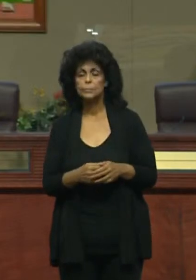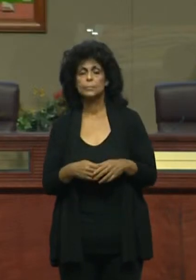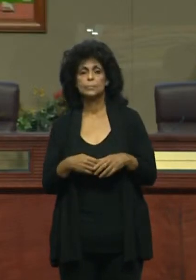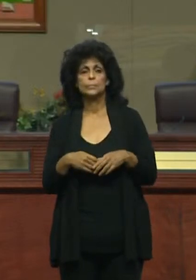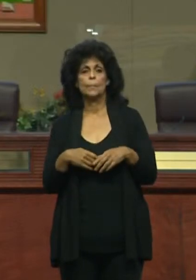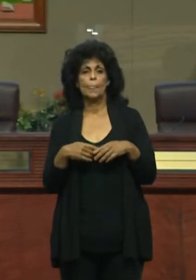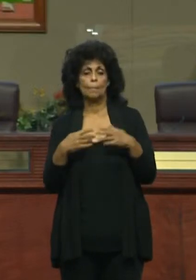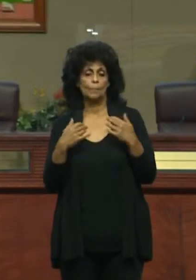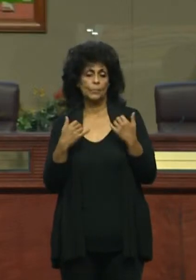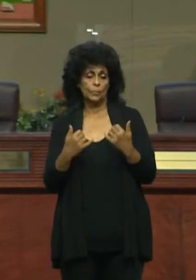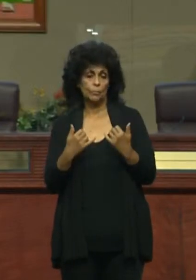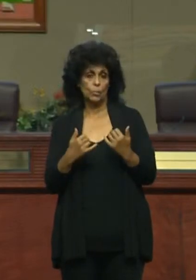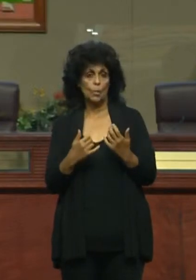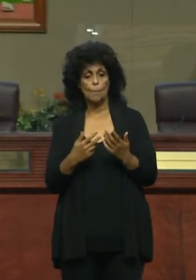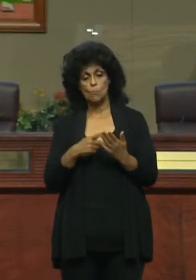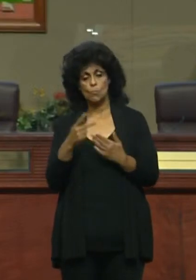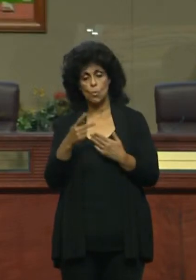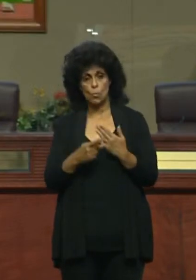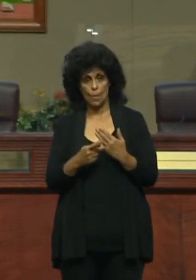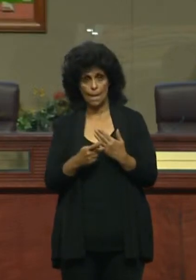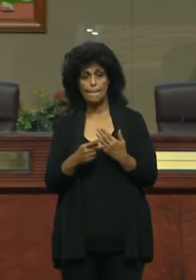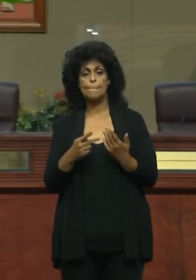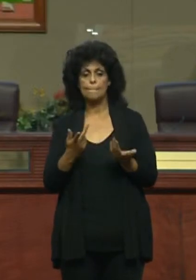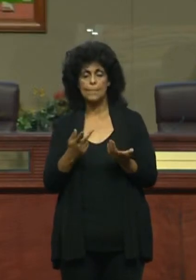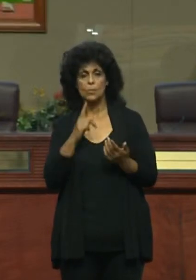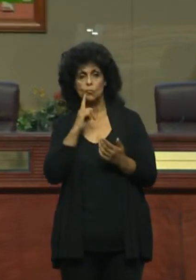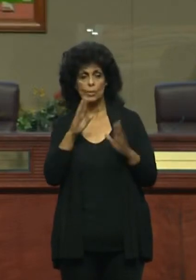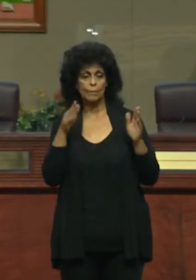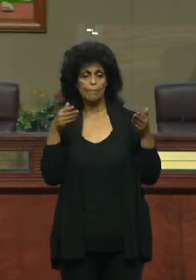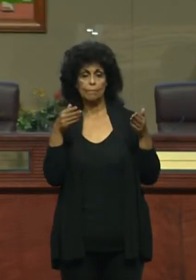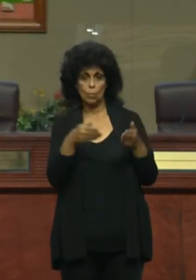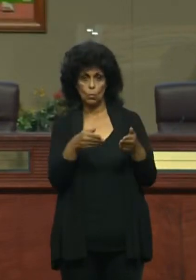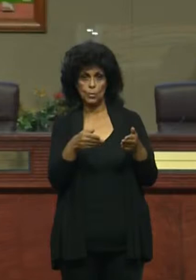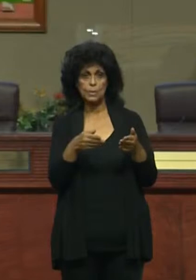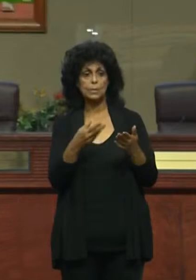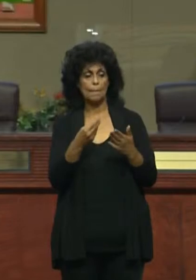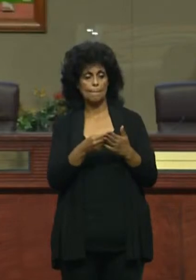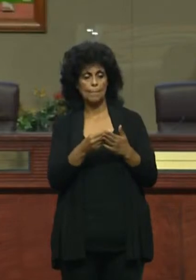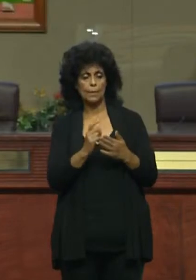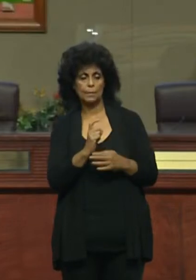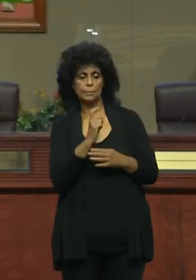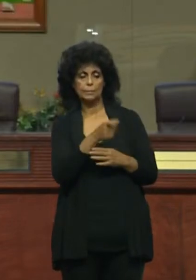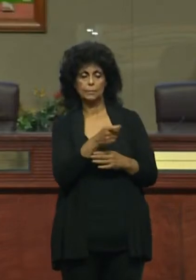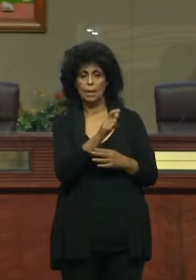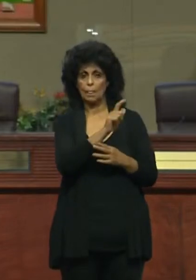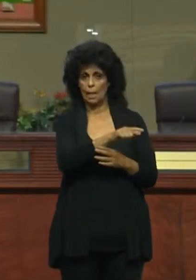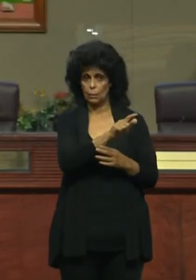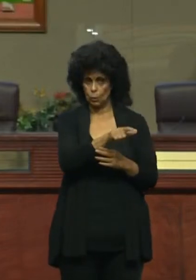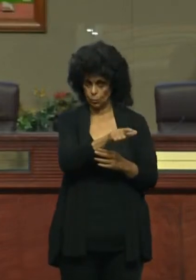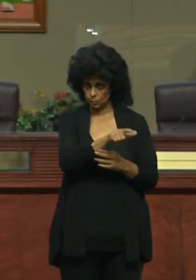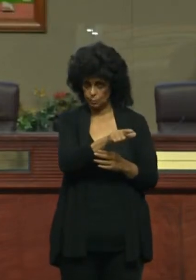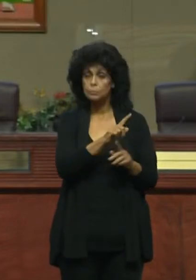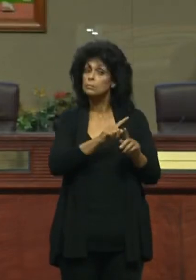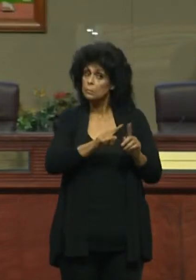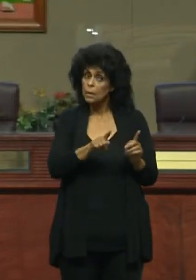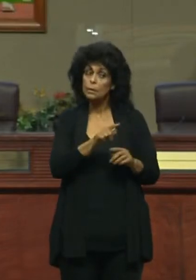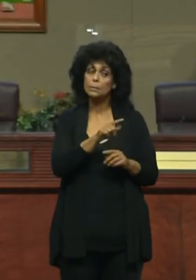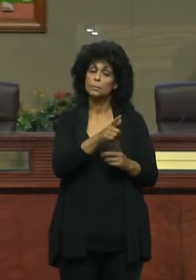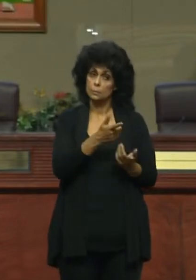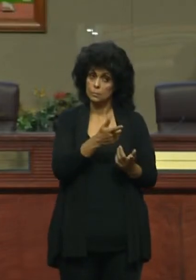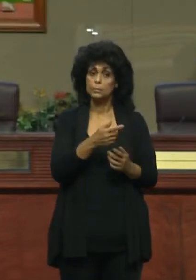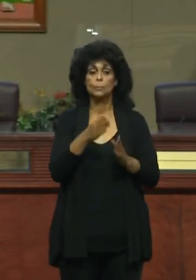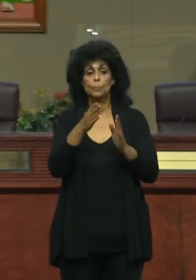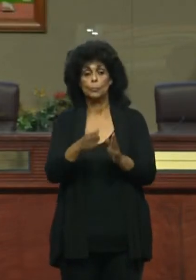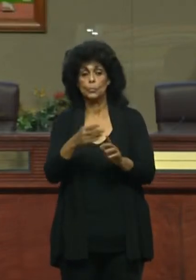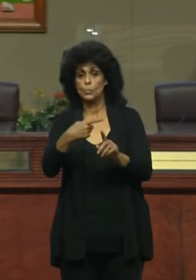at reimbursing landlords. However, the tenant and the landlord have to agree that